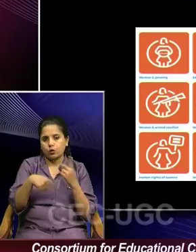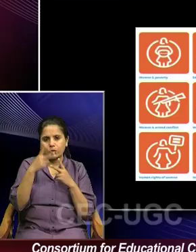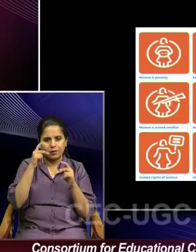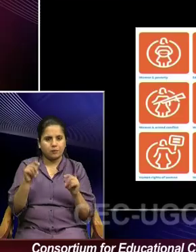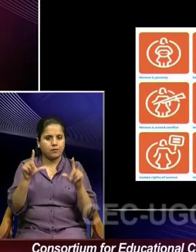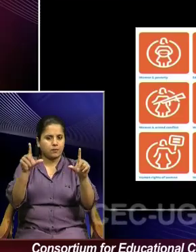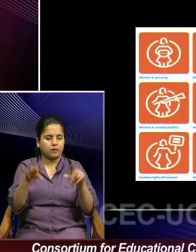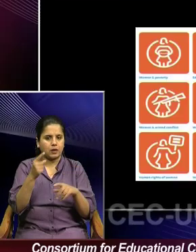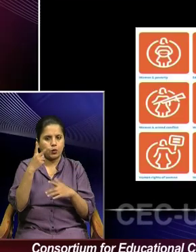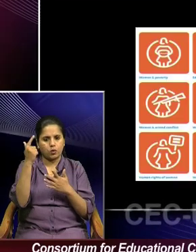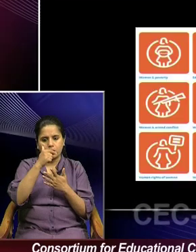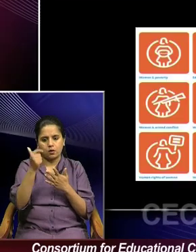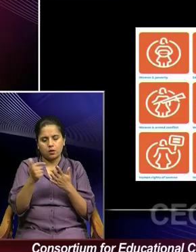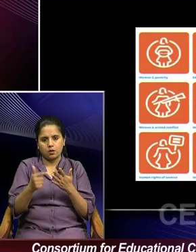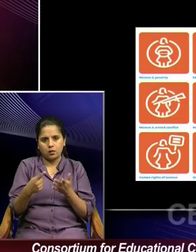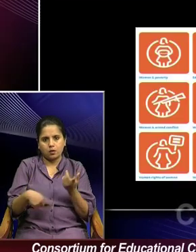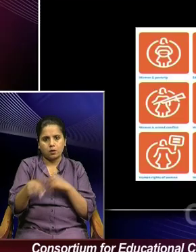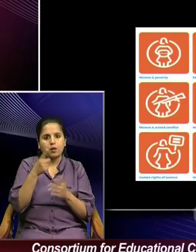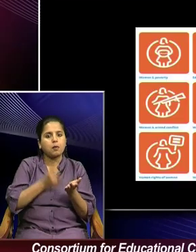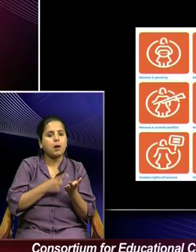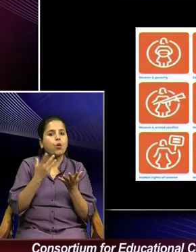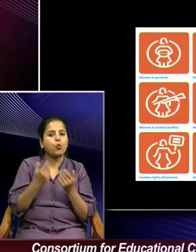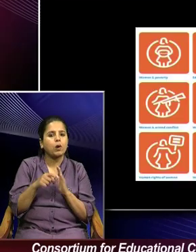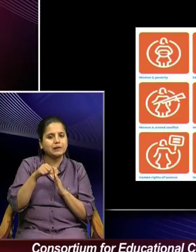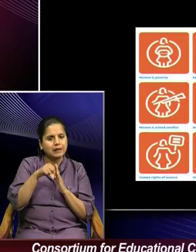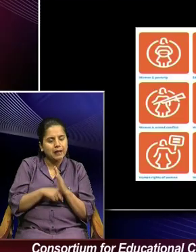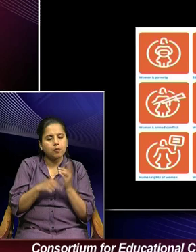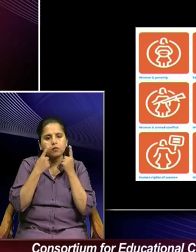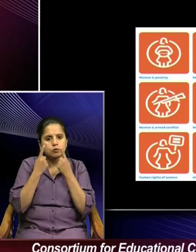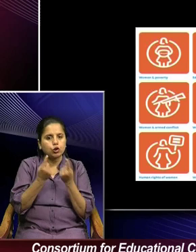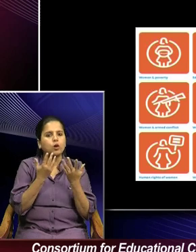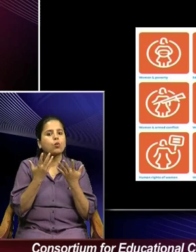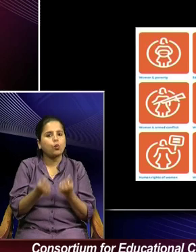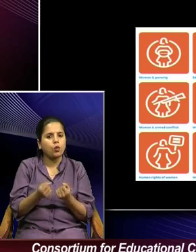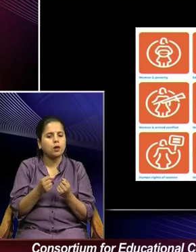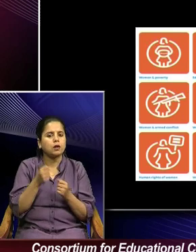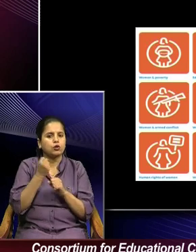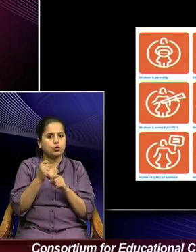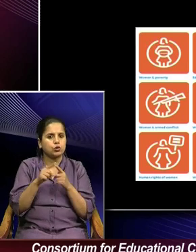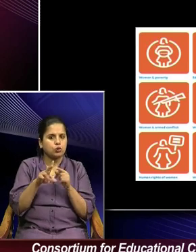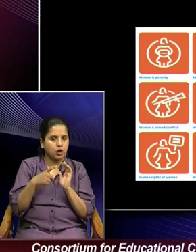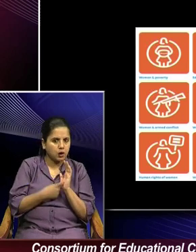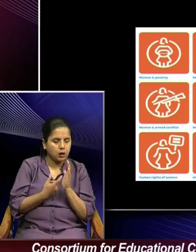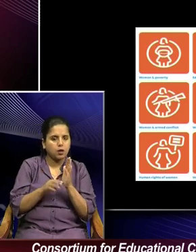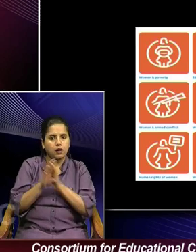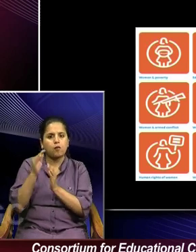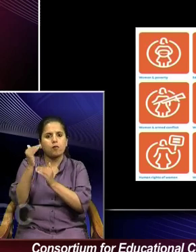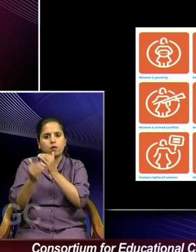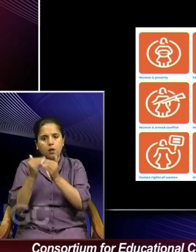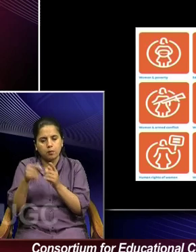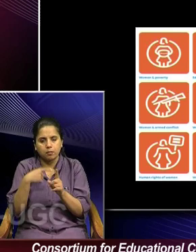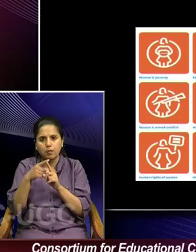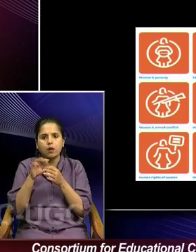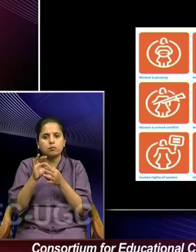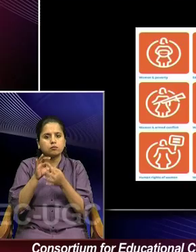that these 12 critical areas demand a deeper analysis, that how gender and development and the